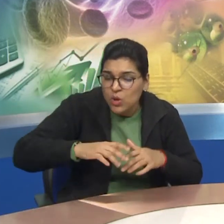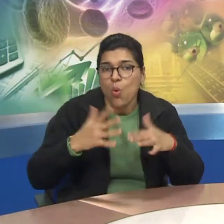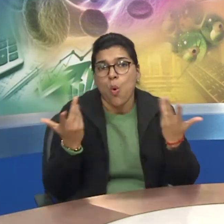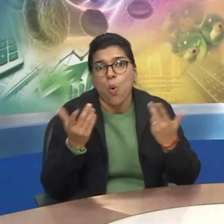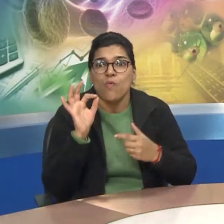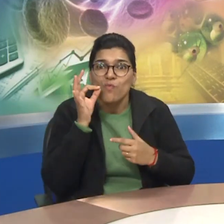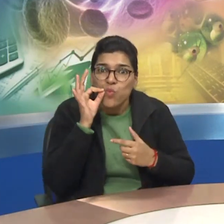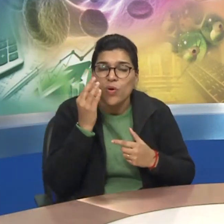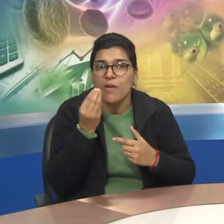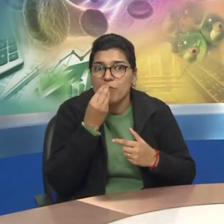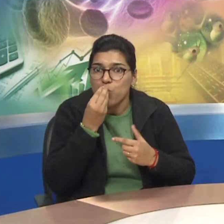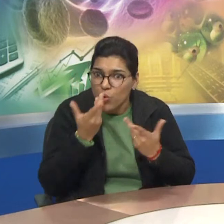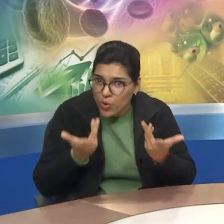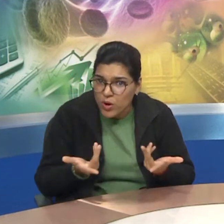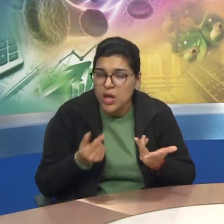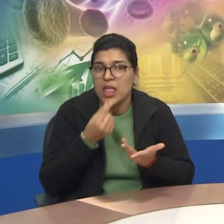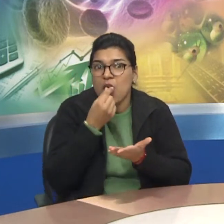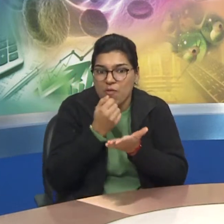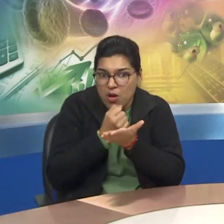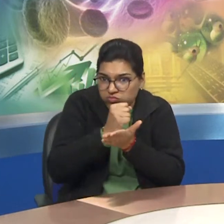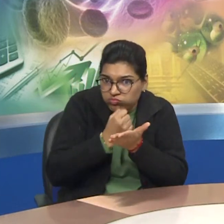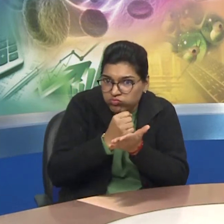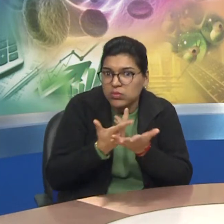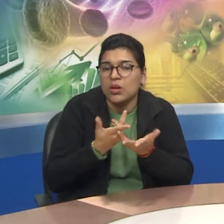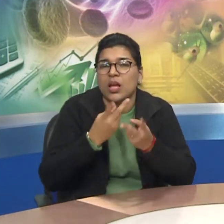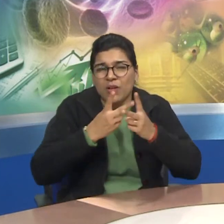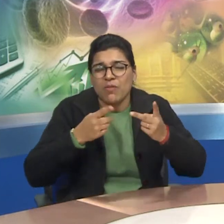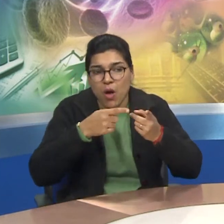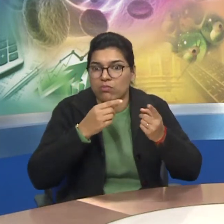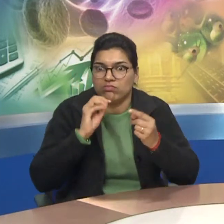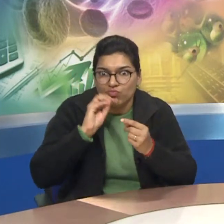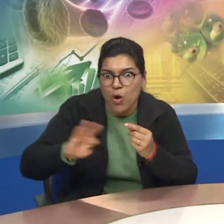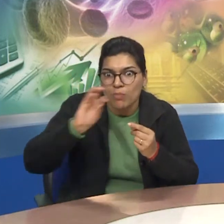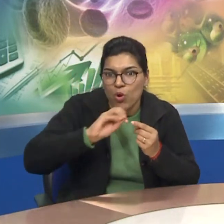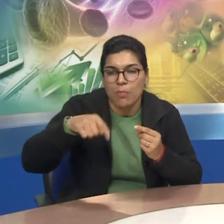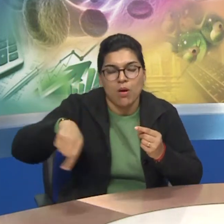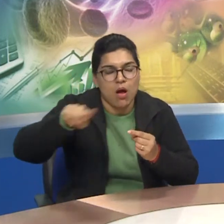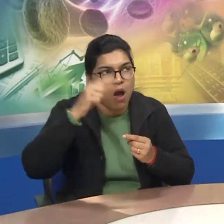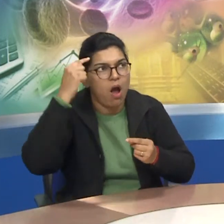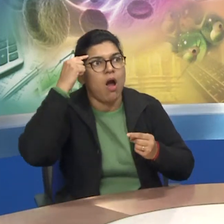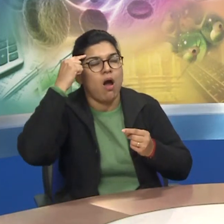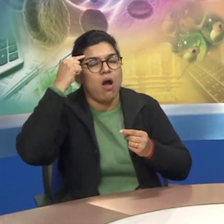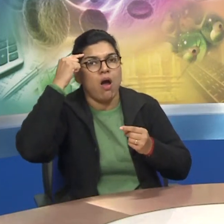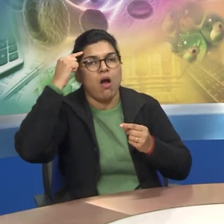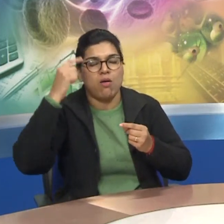It was first held in April 22 in the year 1970.